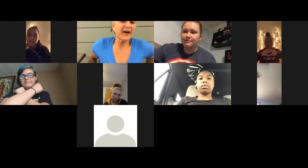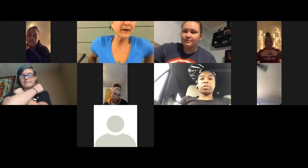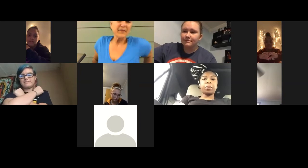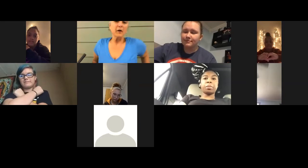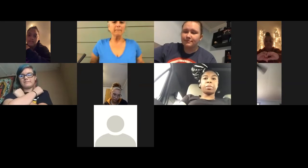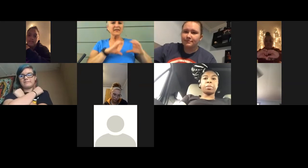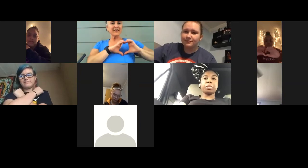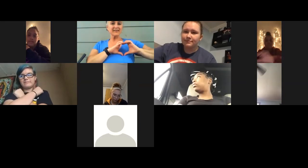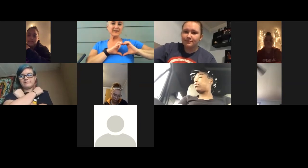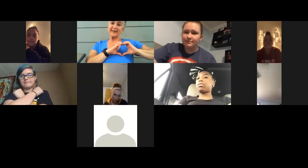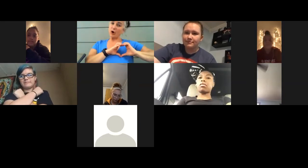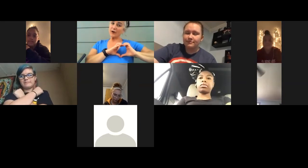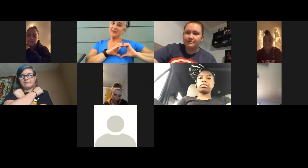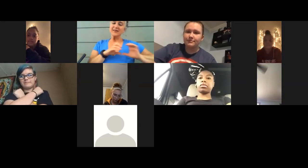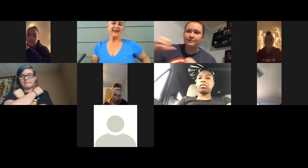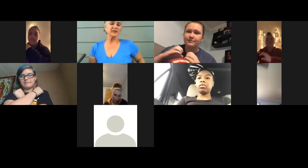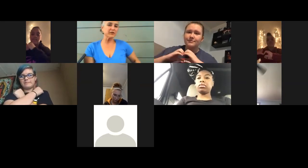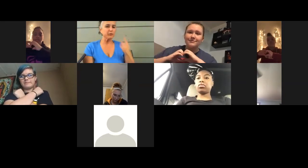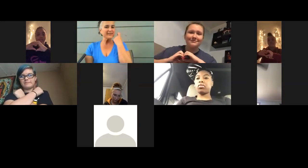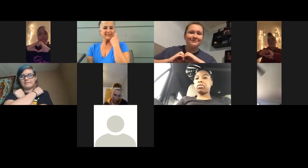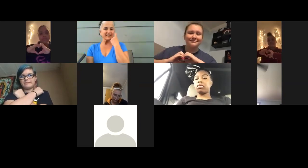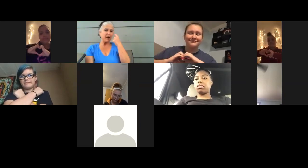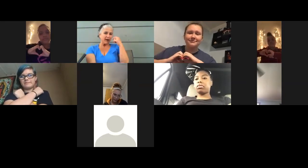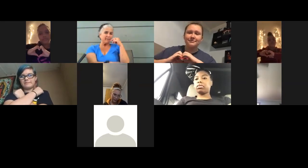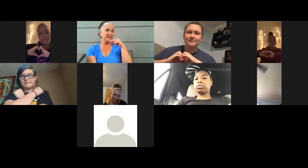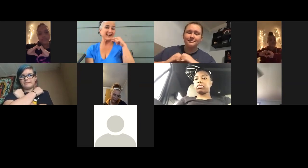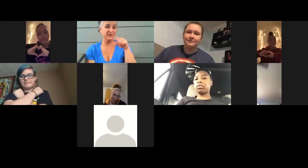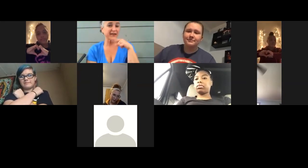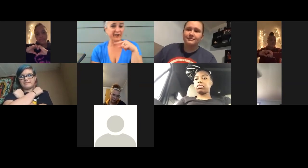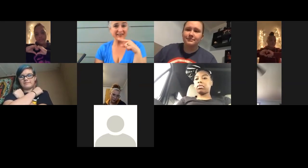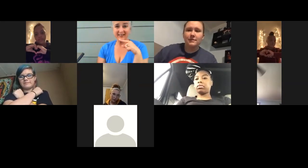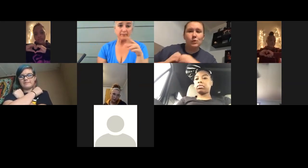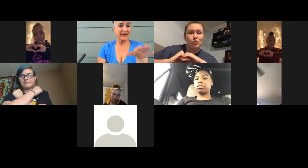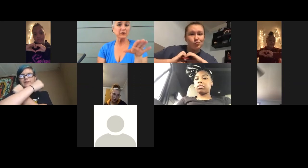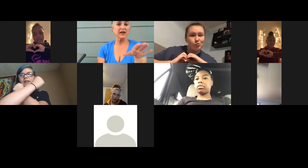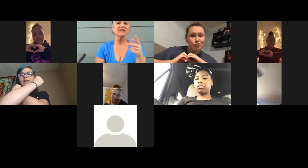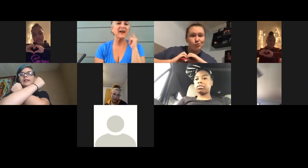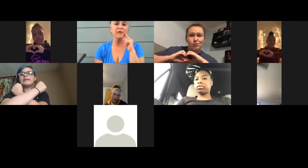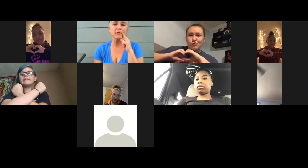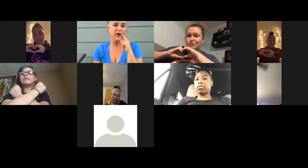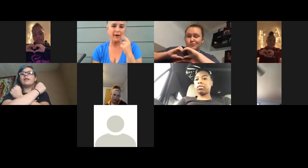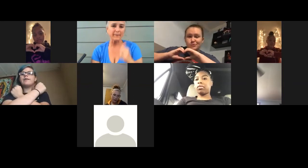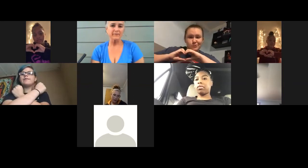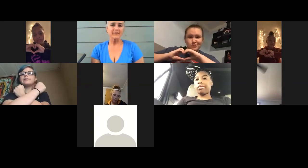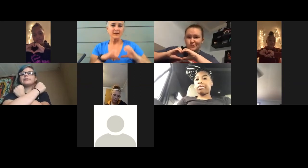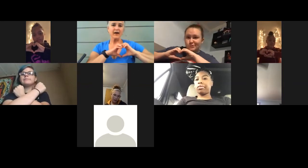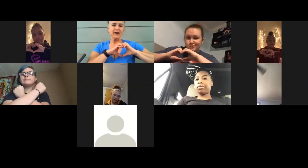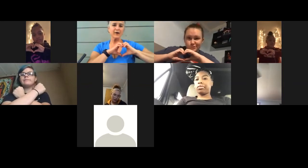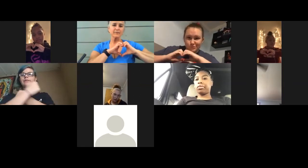that sign. But this, like heart, that has only recently come up, and that's actually a hearing thing. But deaf people know